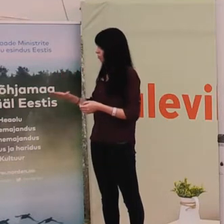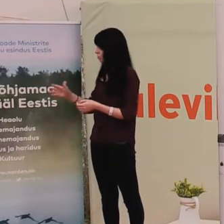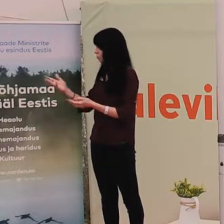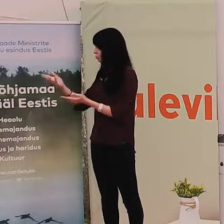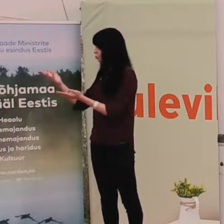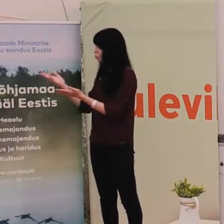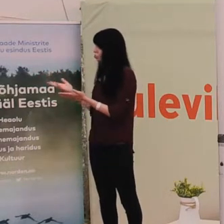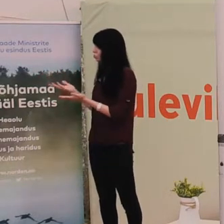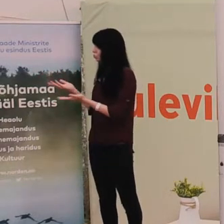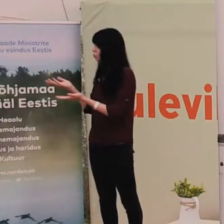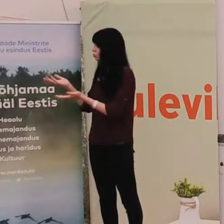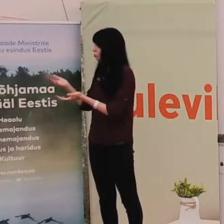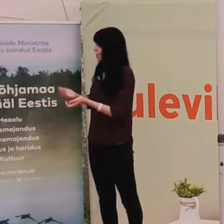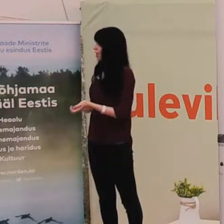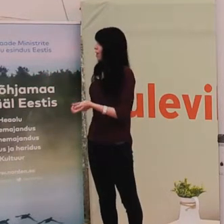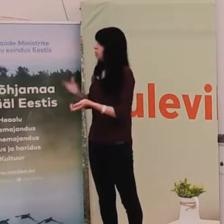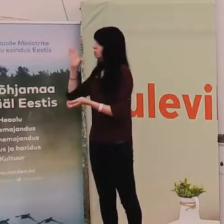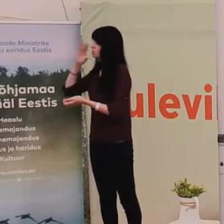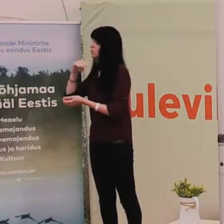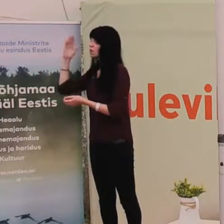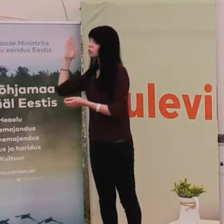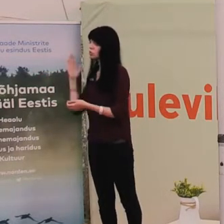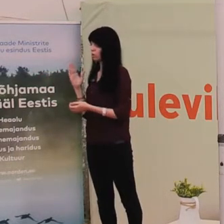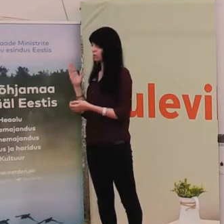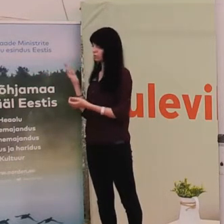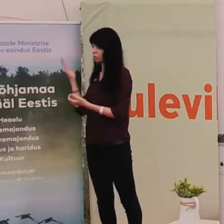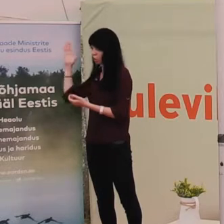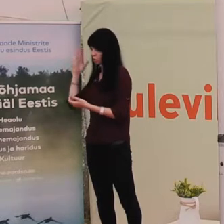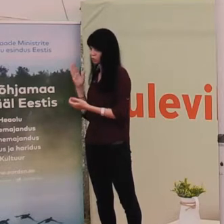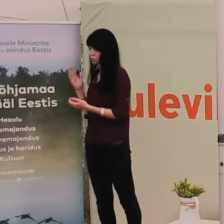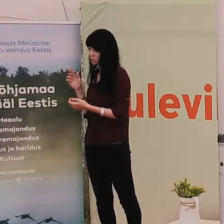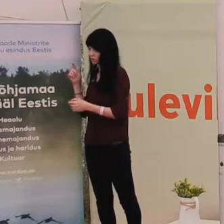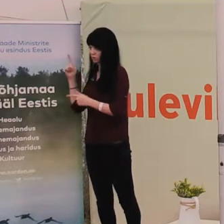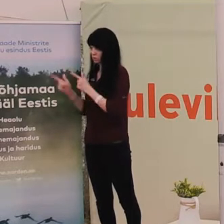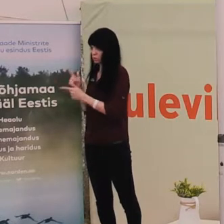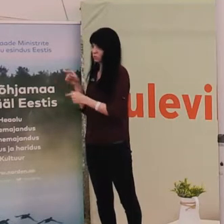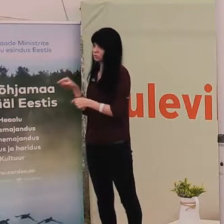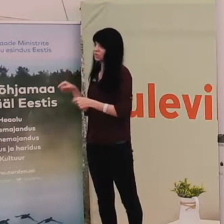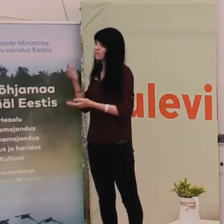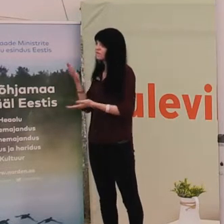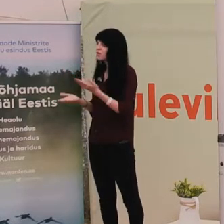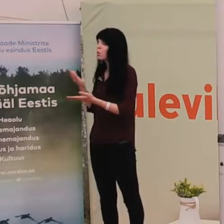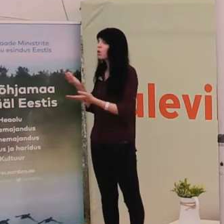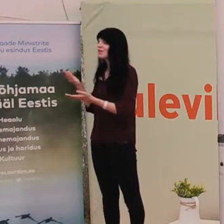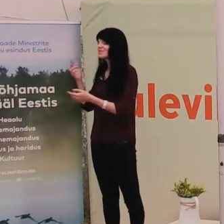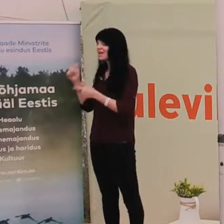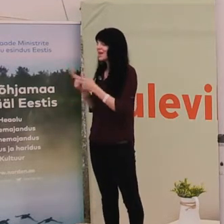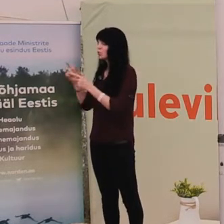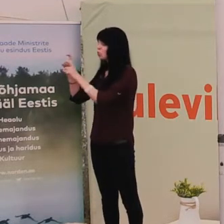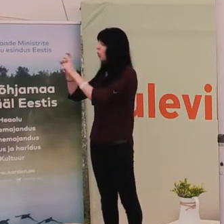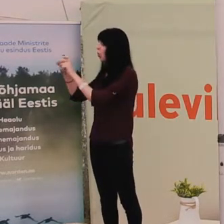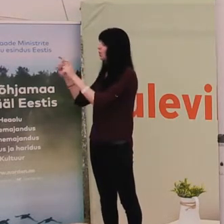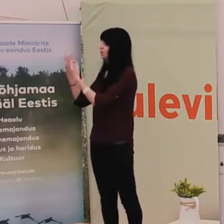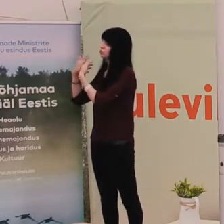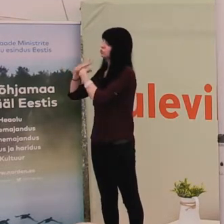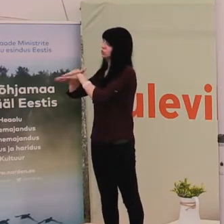and build based on natural life? And that's why I wanted to comment that maybe education system is still where we should look, because there we